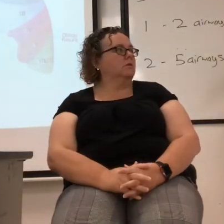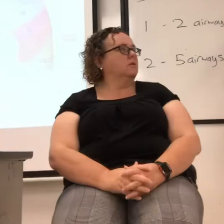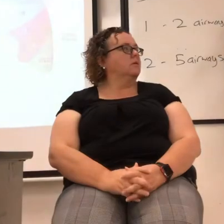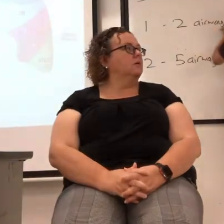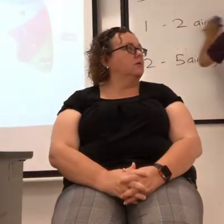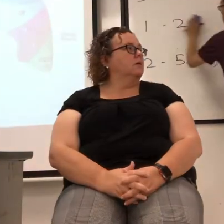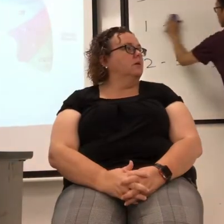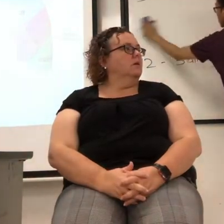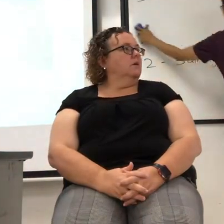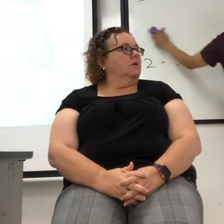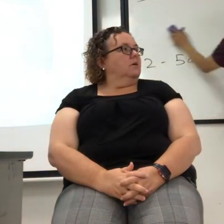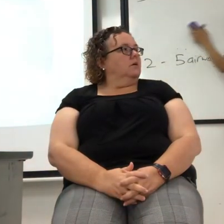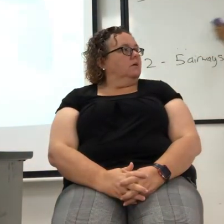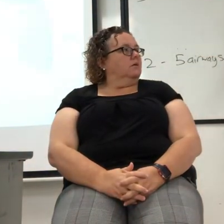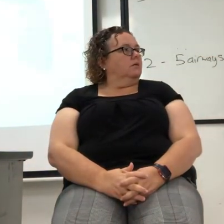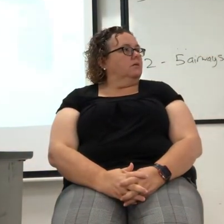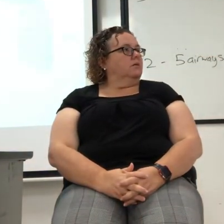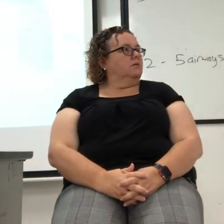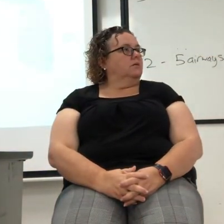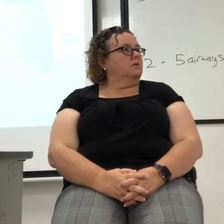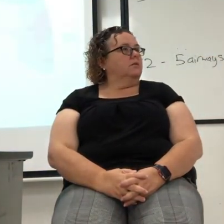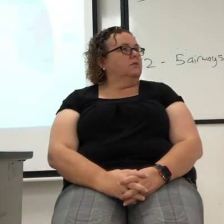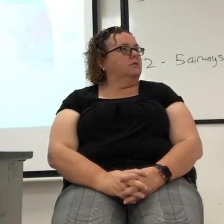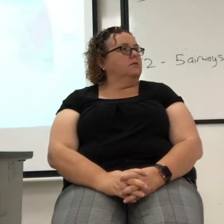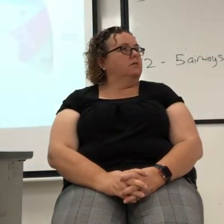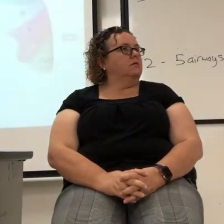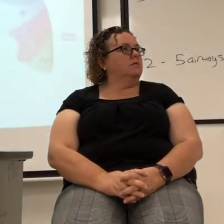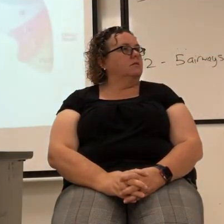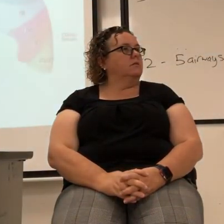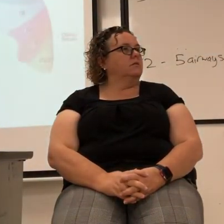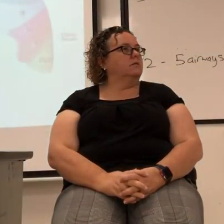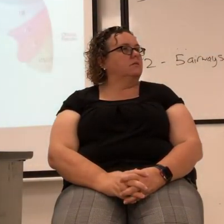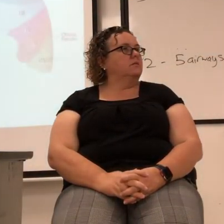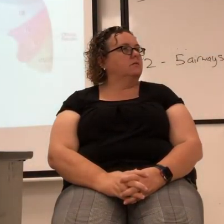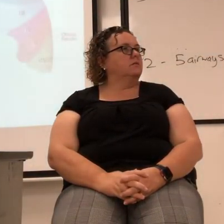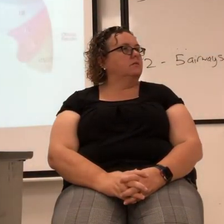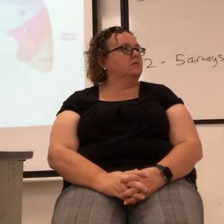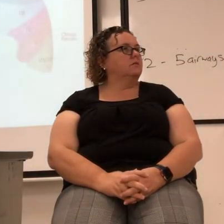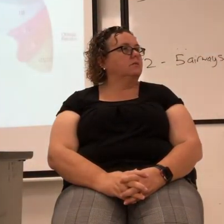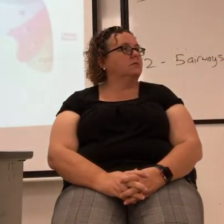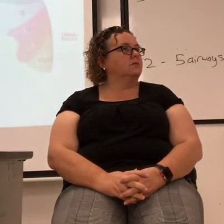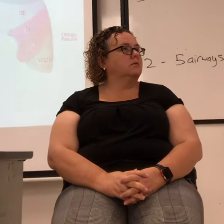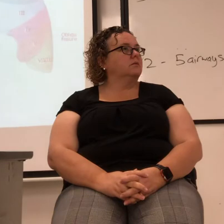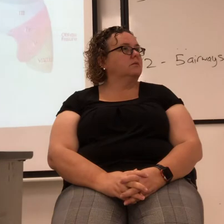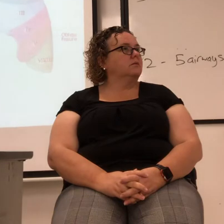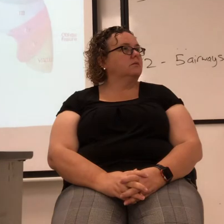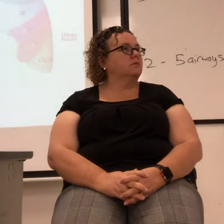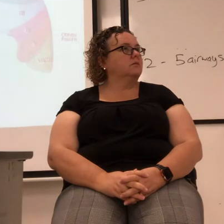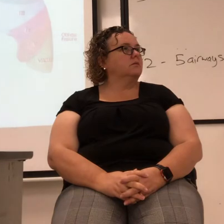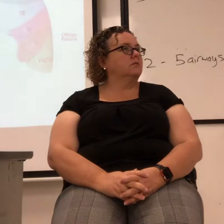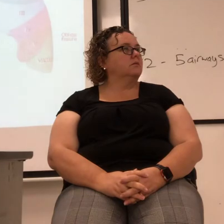bronchopulmonary segments.